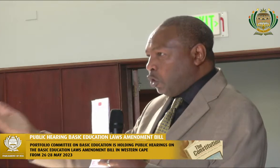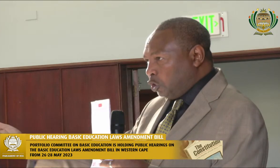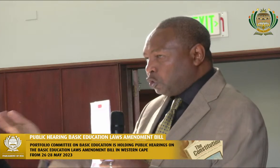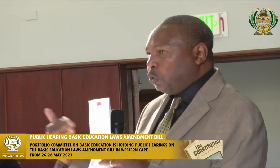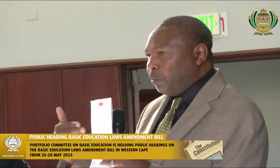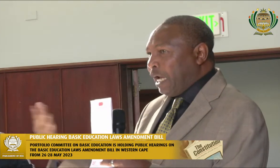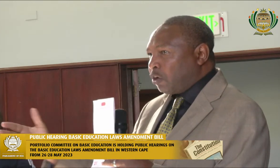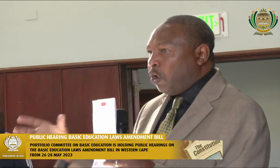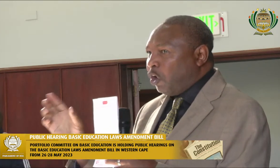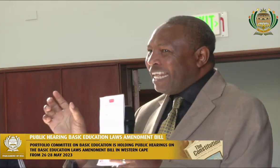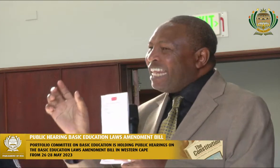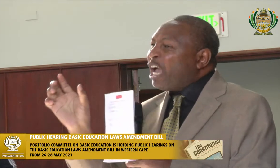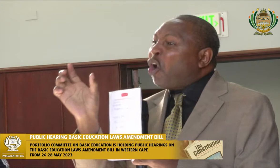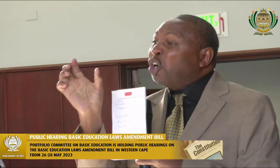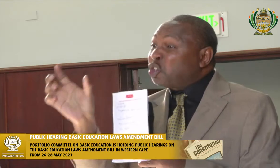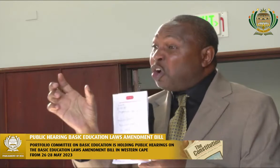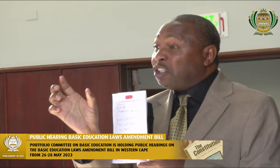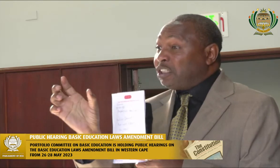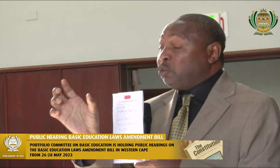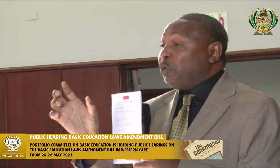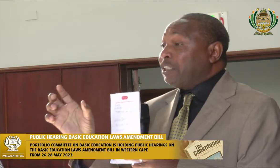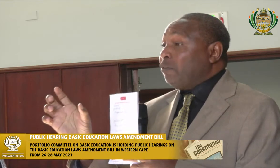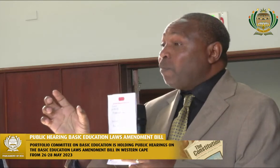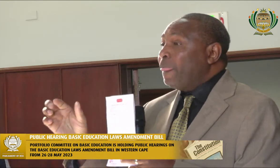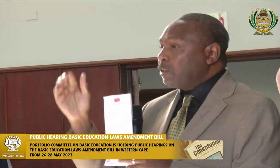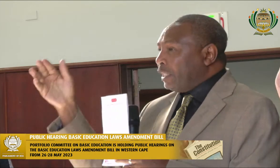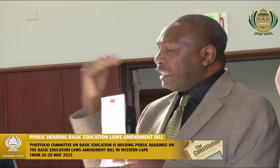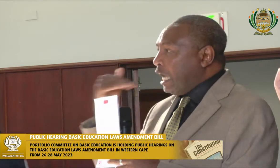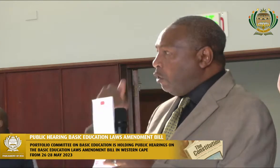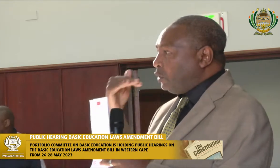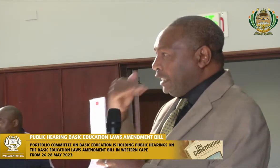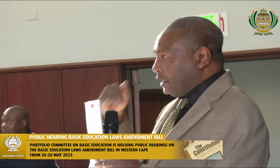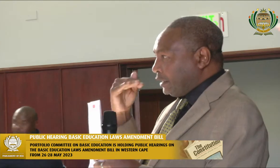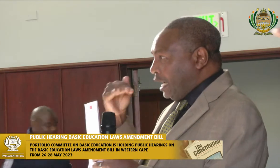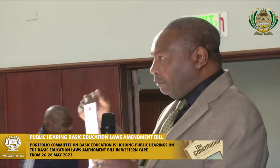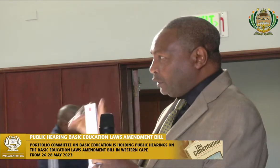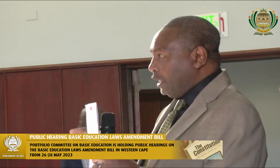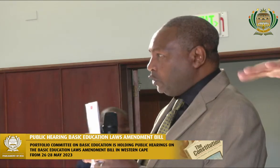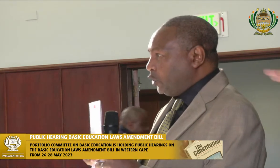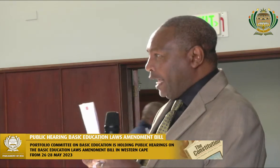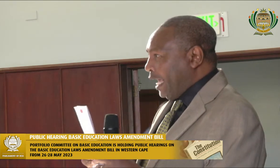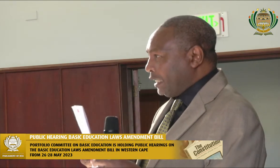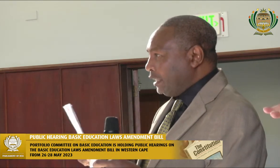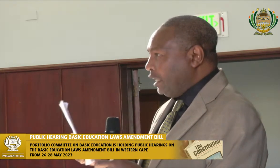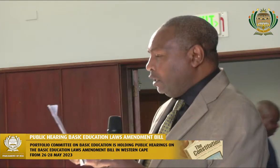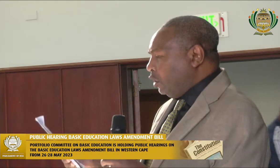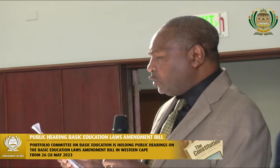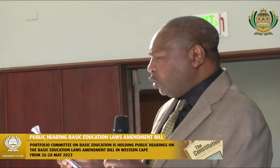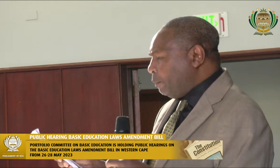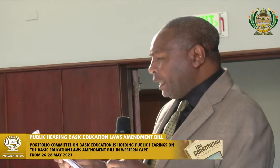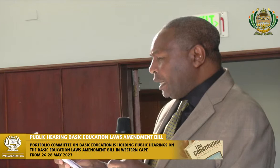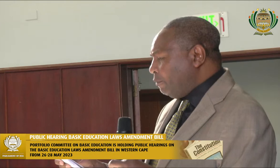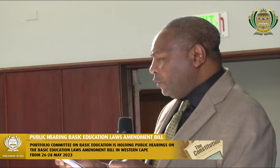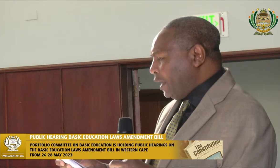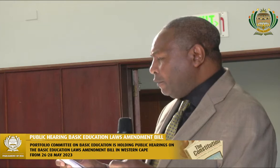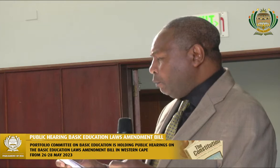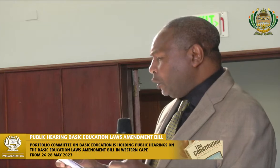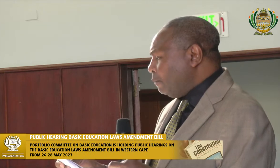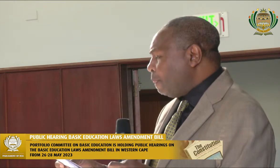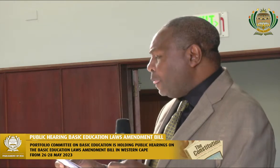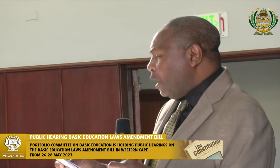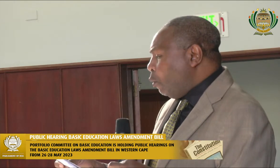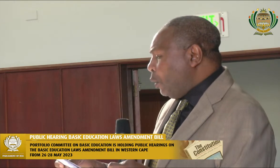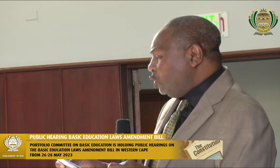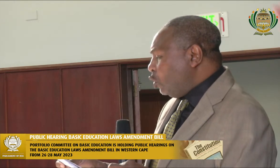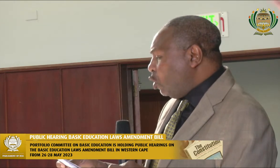to consume alcohol in a controlled situation. So that's how this comes into the Act, not opening up for